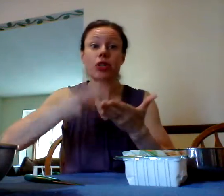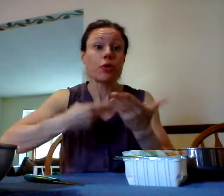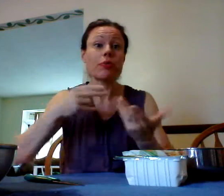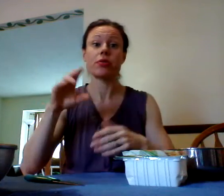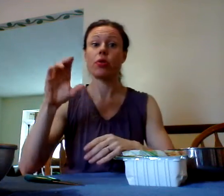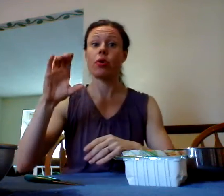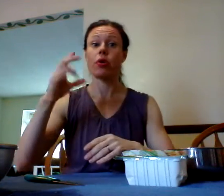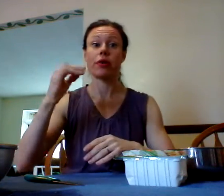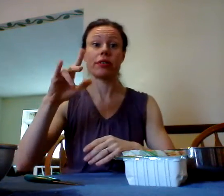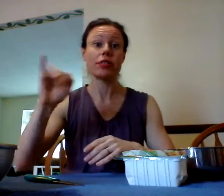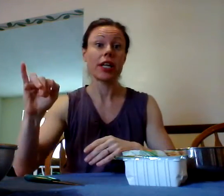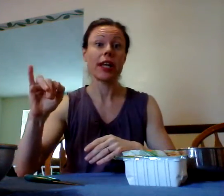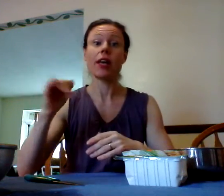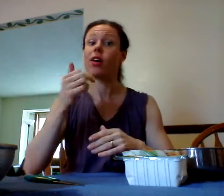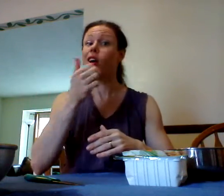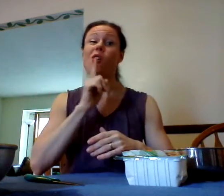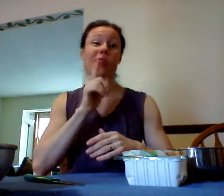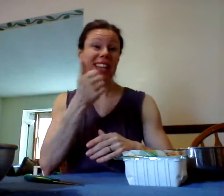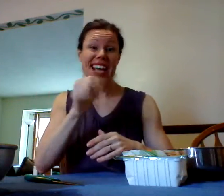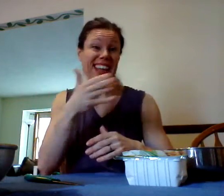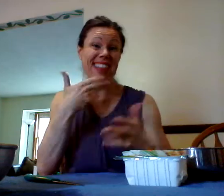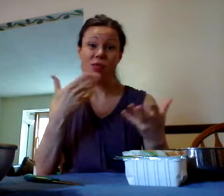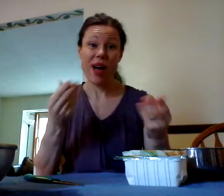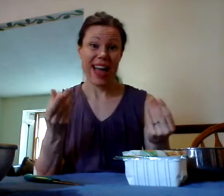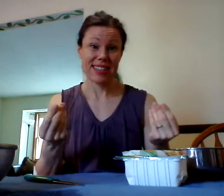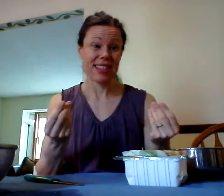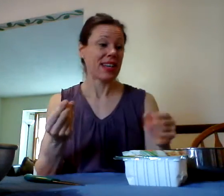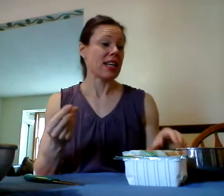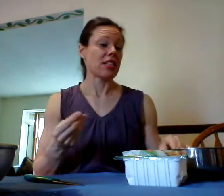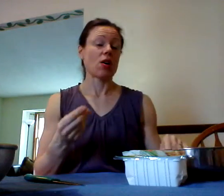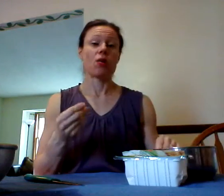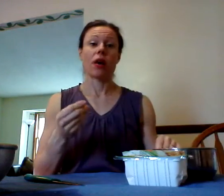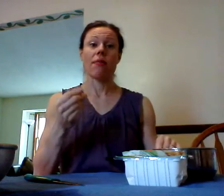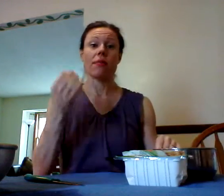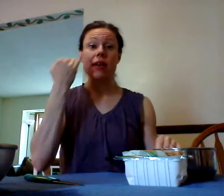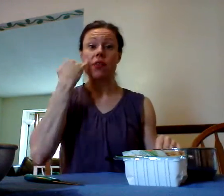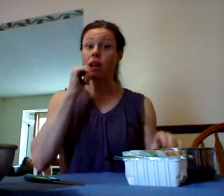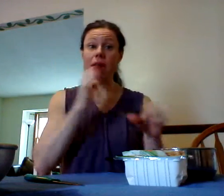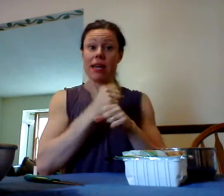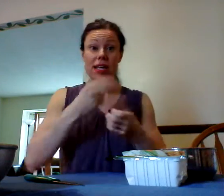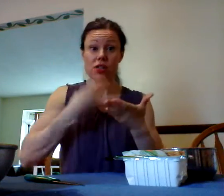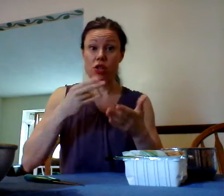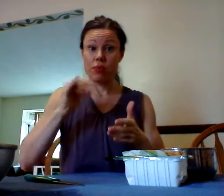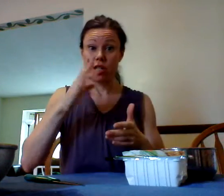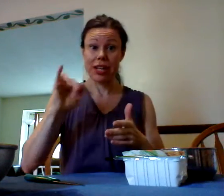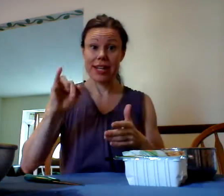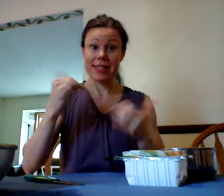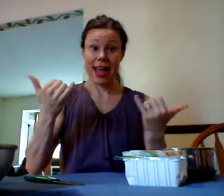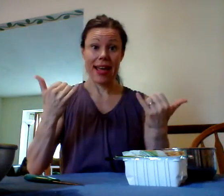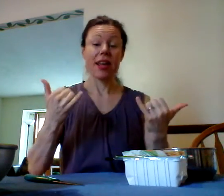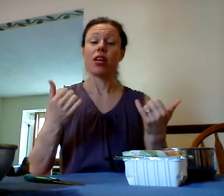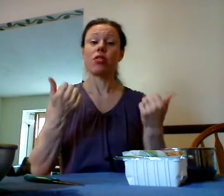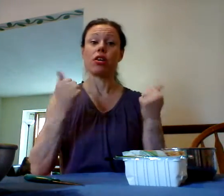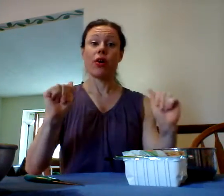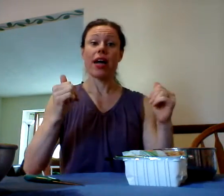soups or chili or really anything wet. So if you're not making soup or chili today, you can go ahead